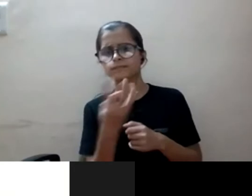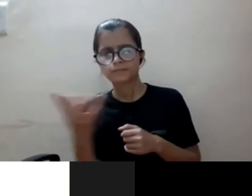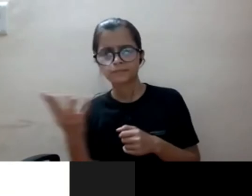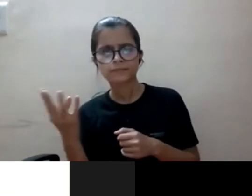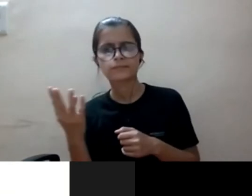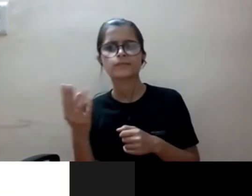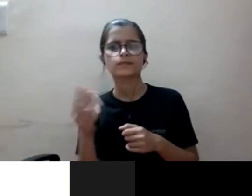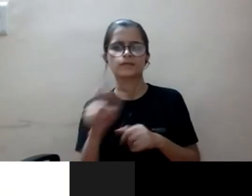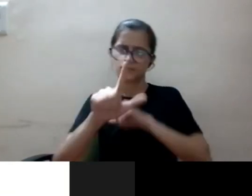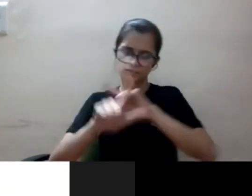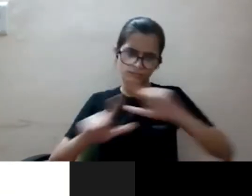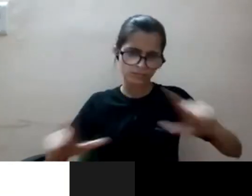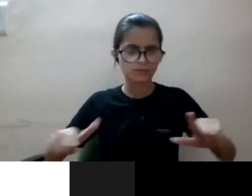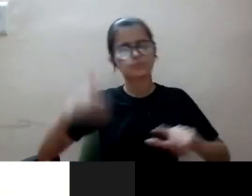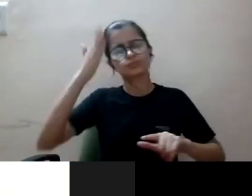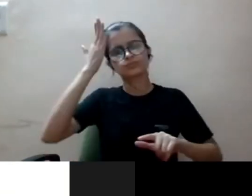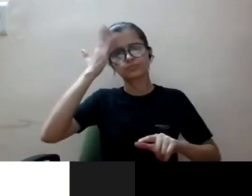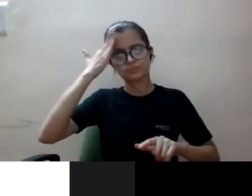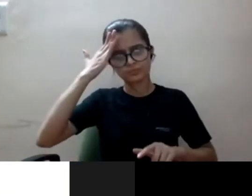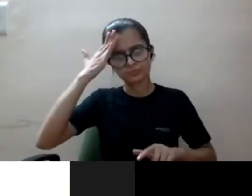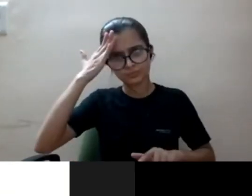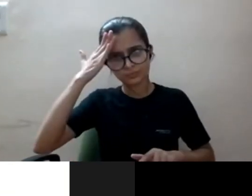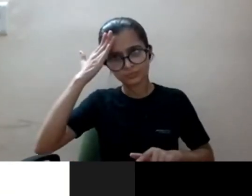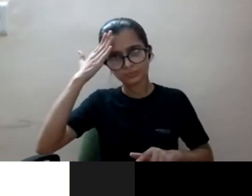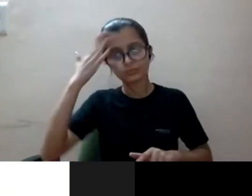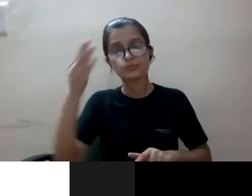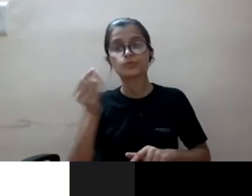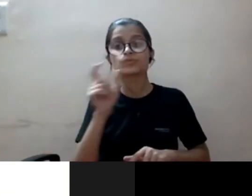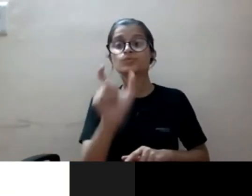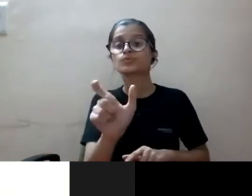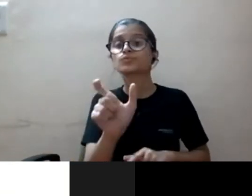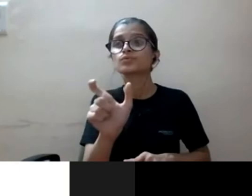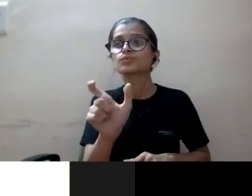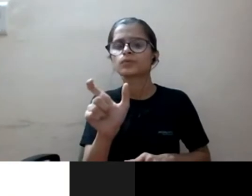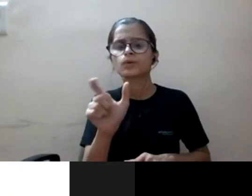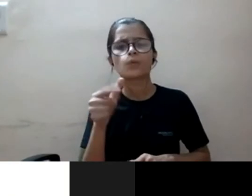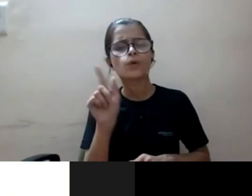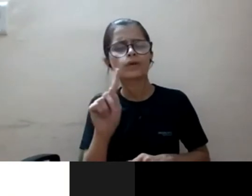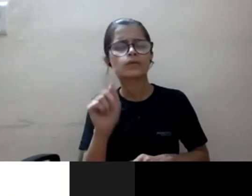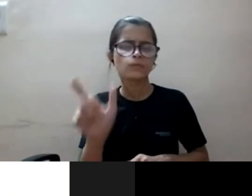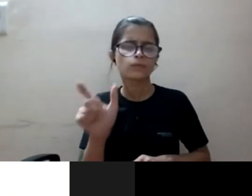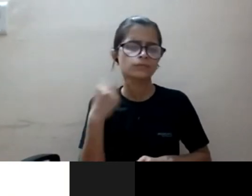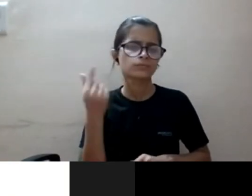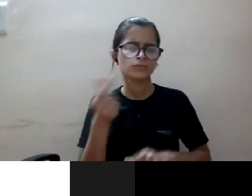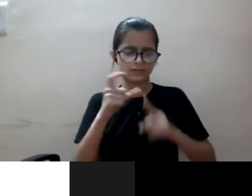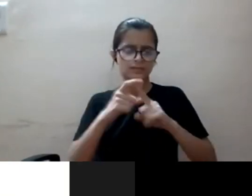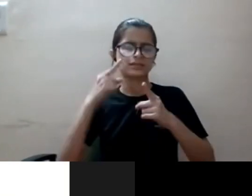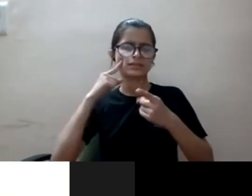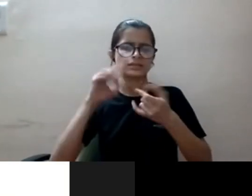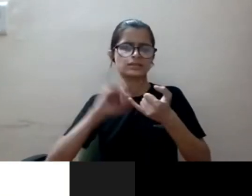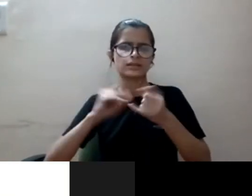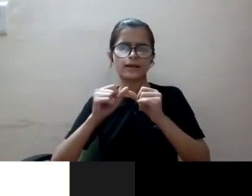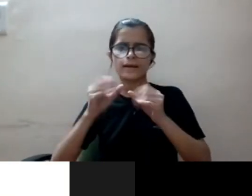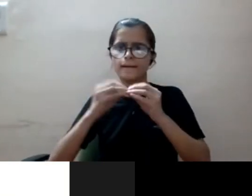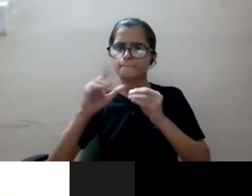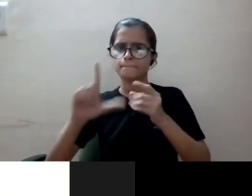know this language. We use this one word for the disabled, and we call them,